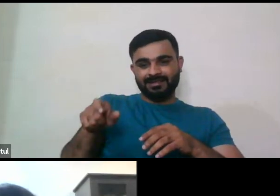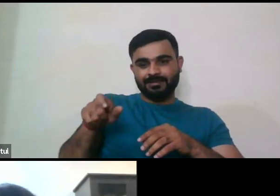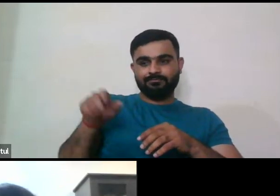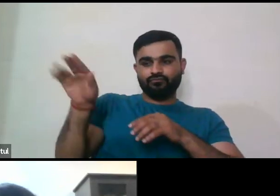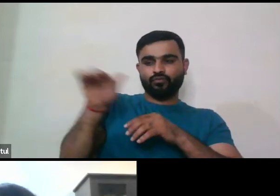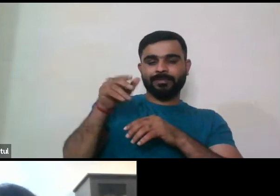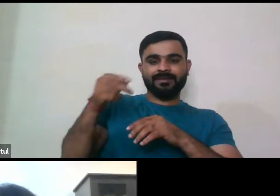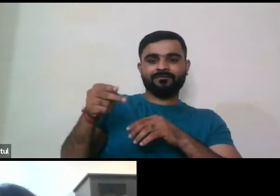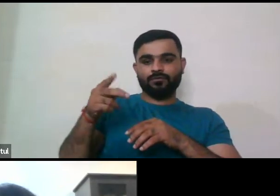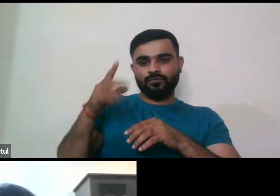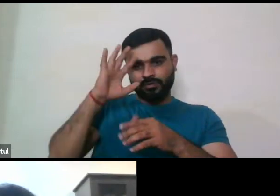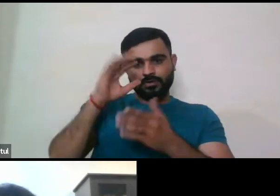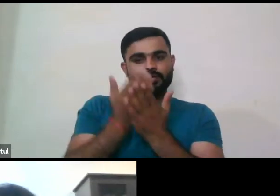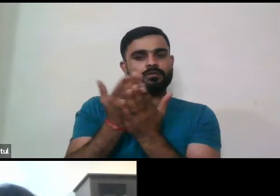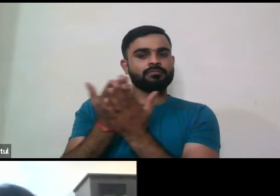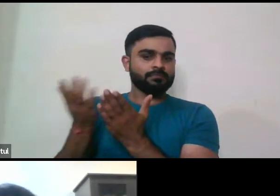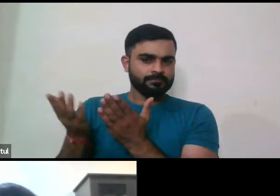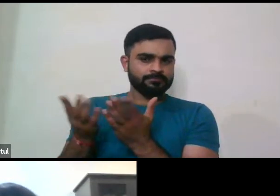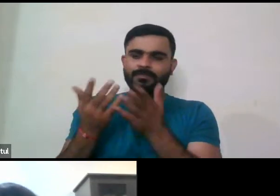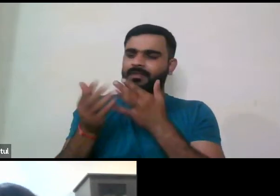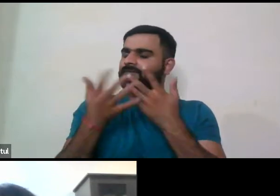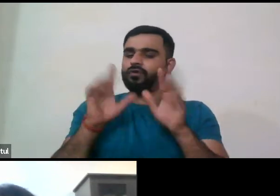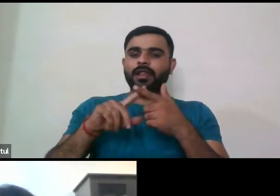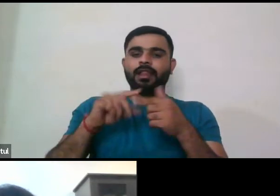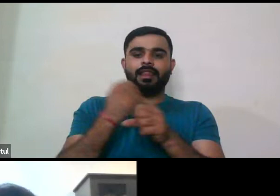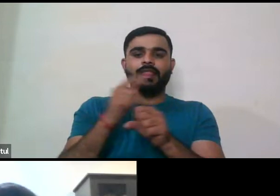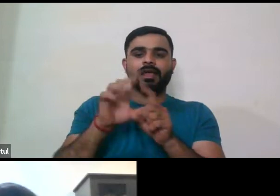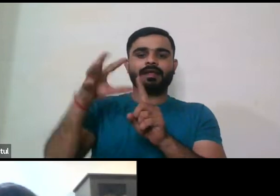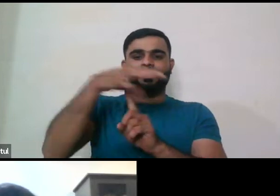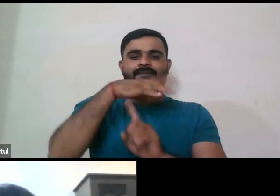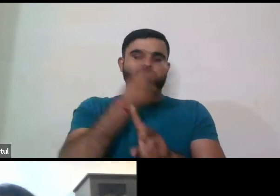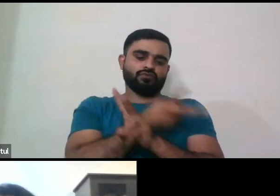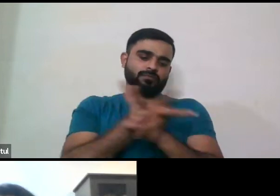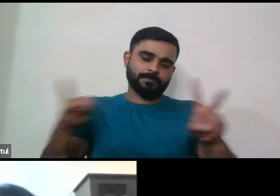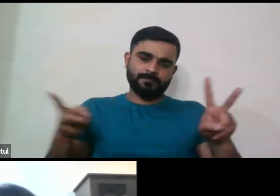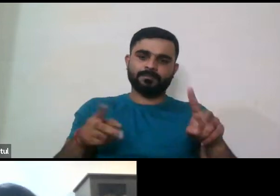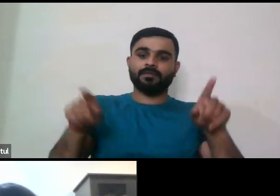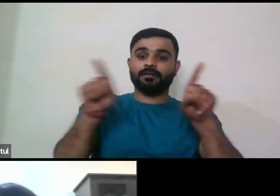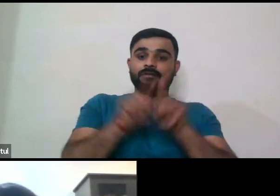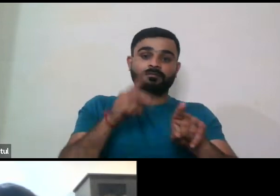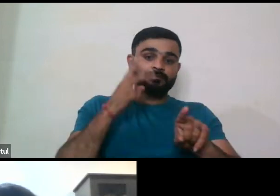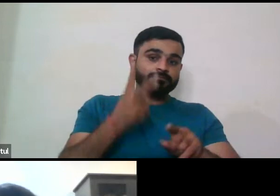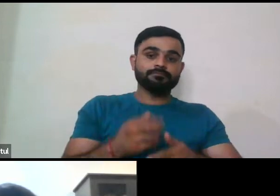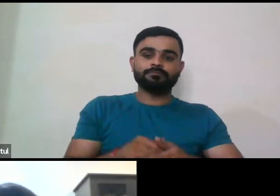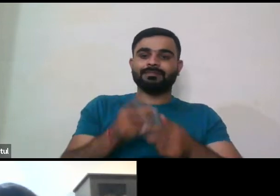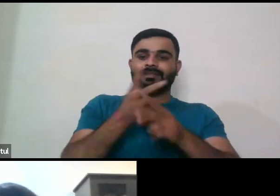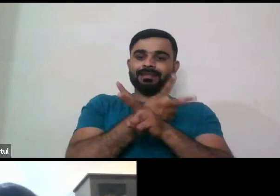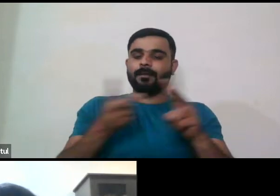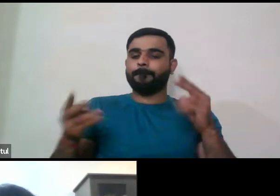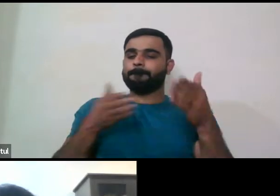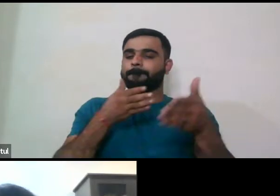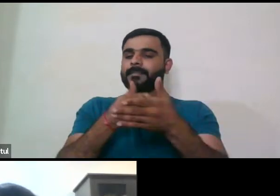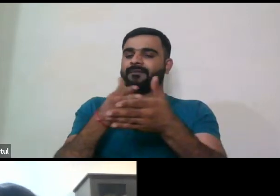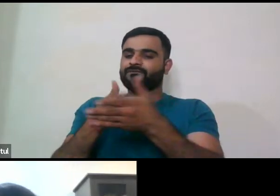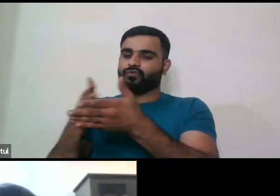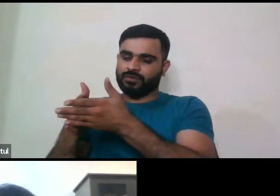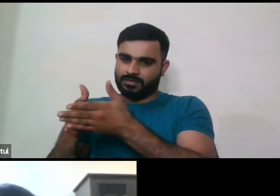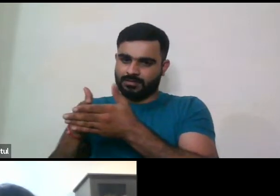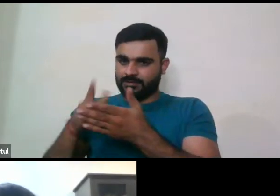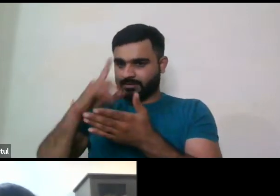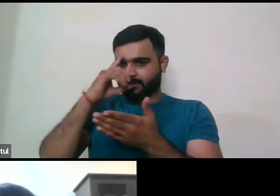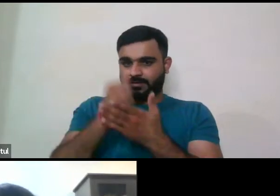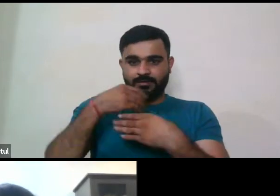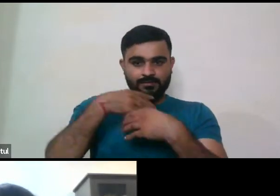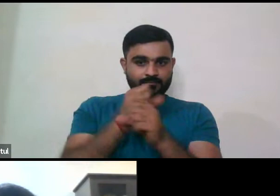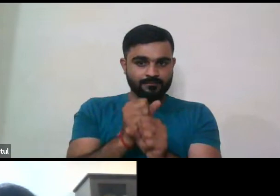on whether that appeal should be filed, or any other legal department, so on and so forth. So just to say that that kind of a barrier where decisions are